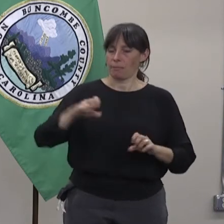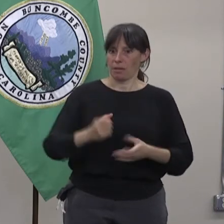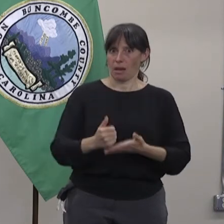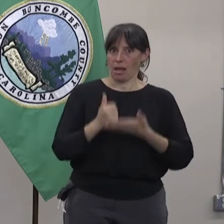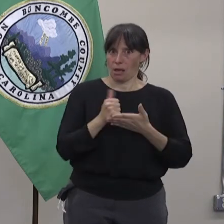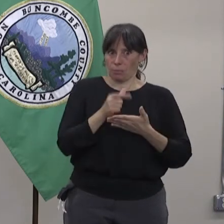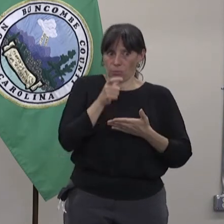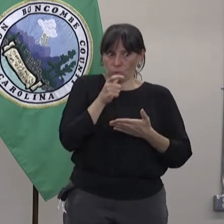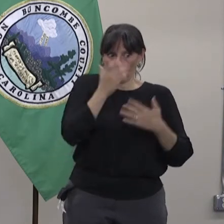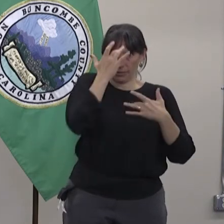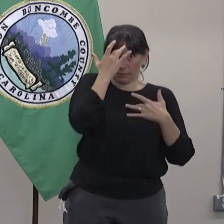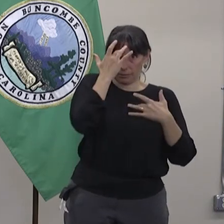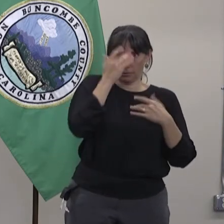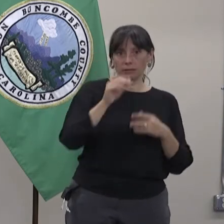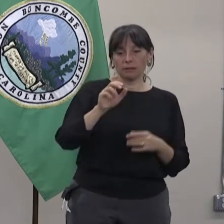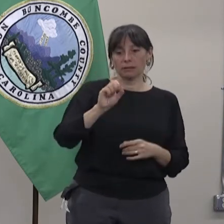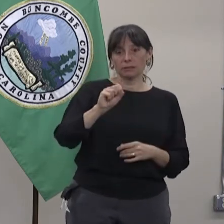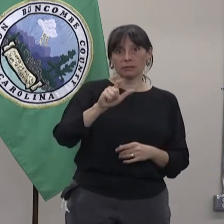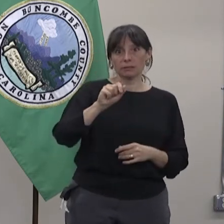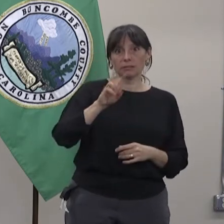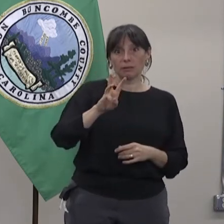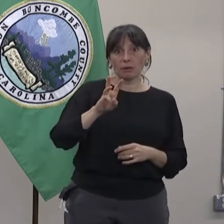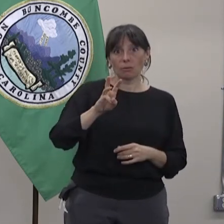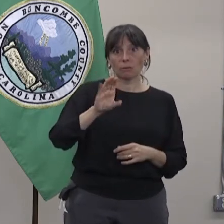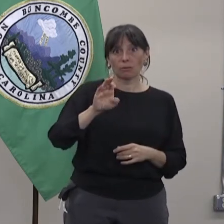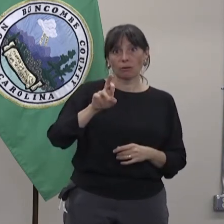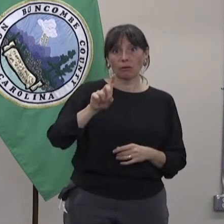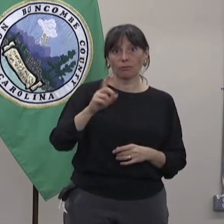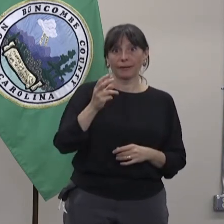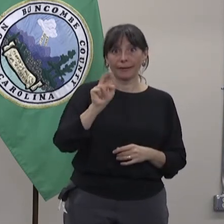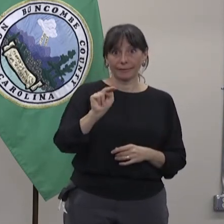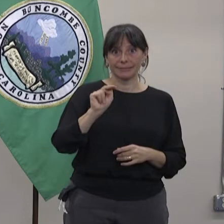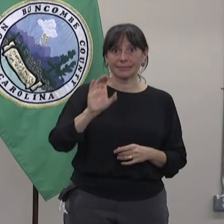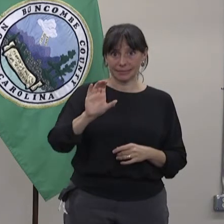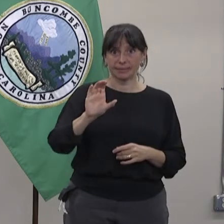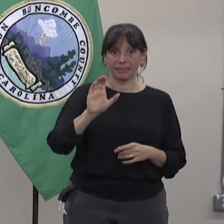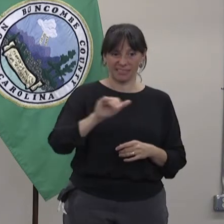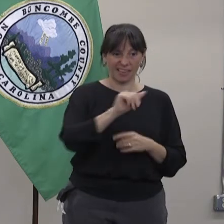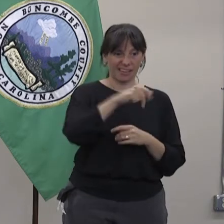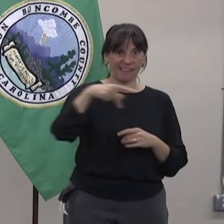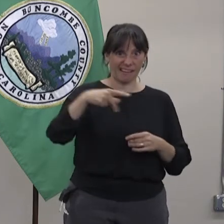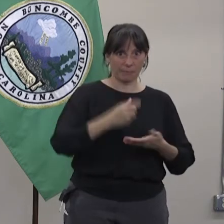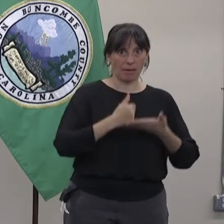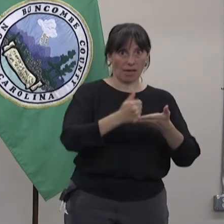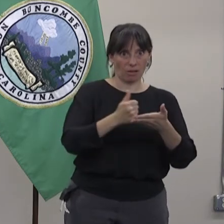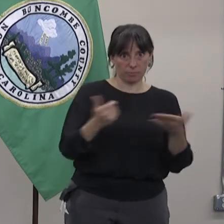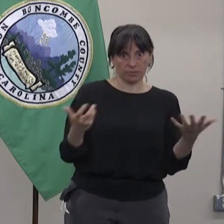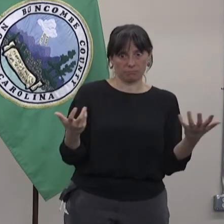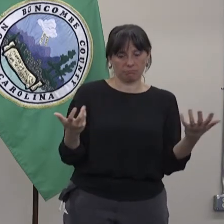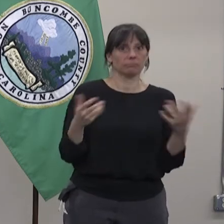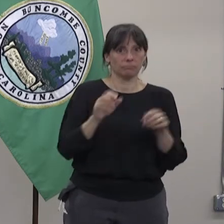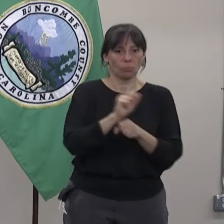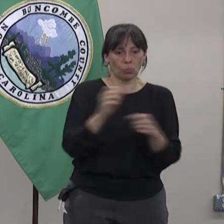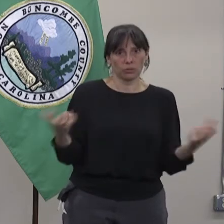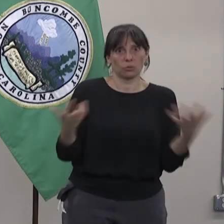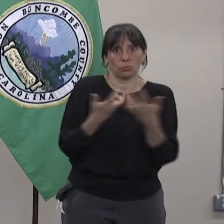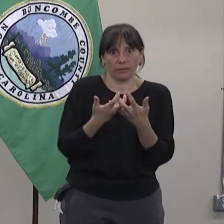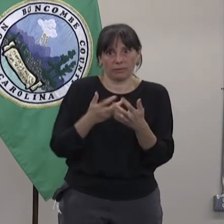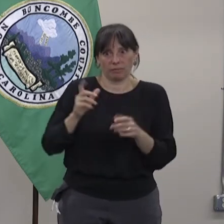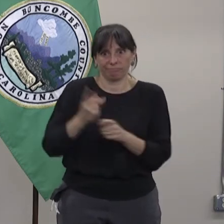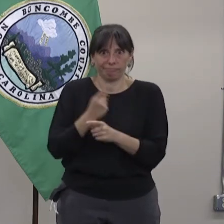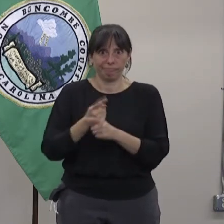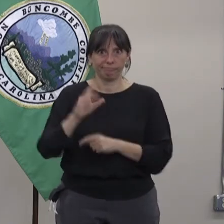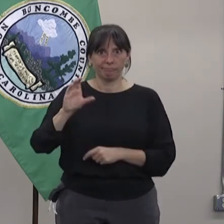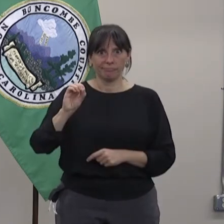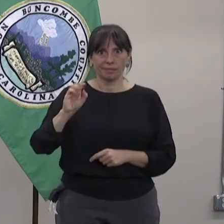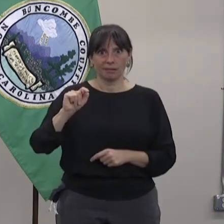Slow COVID NC complements traditional contact tracing performed by public health because it can notify individuals when